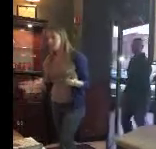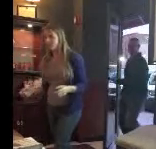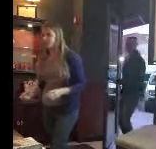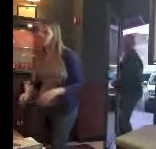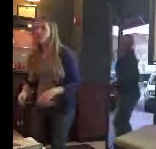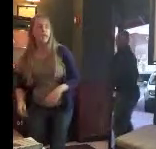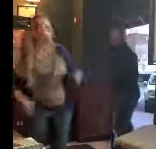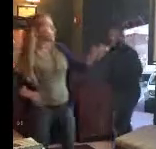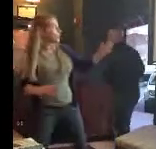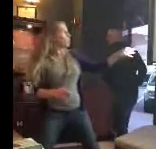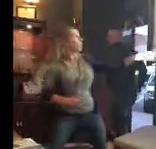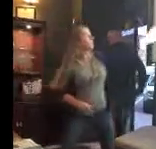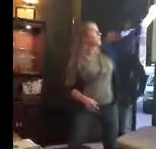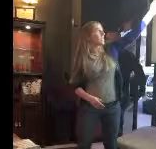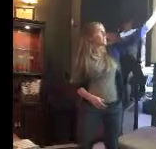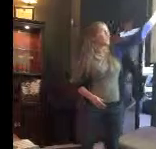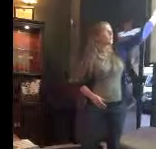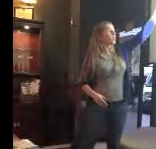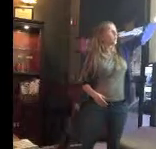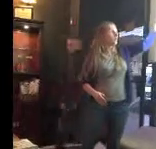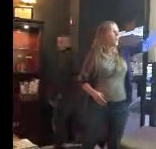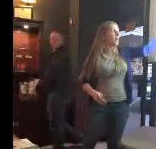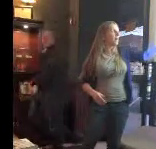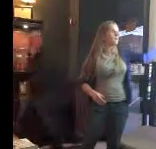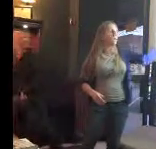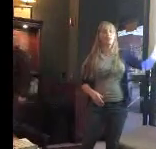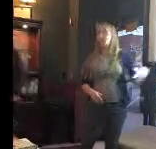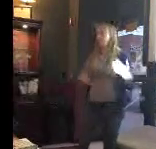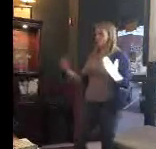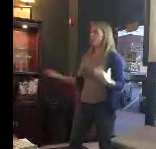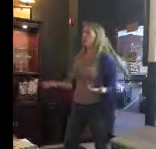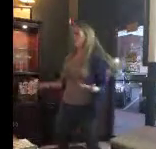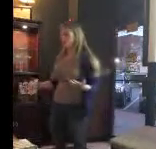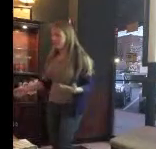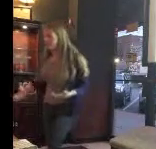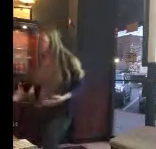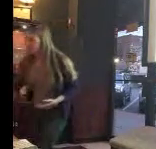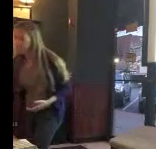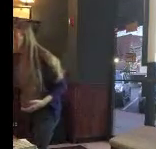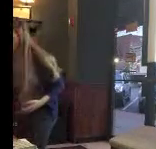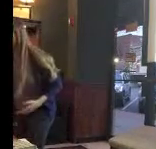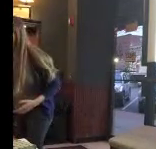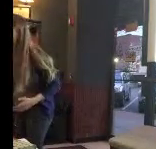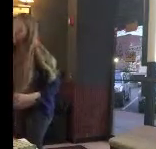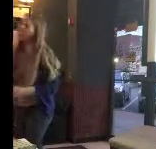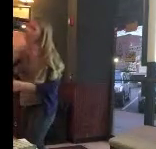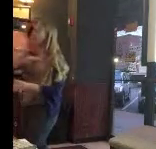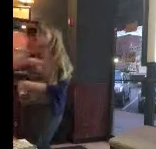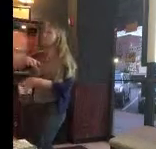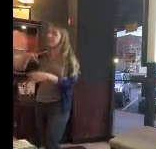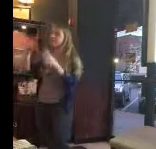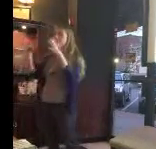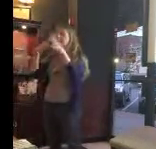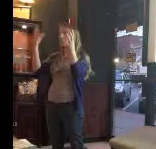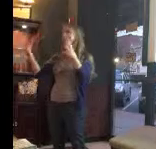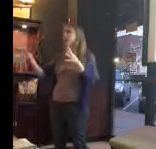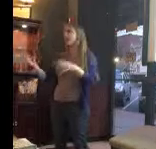done. Okay, so what we're going to say is, okay, we're going to try out these different things and see what works best. We plug the actual data into these statistical